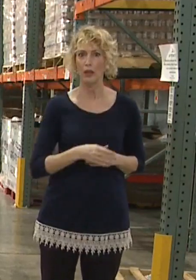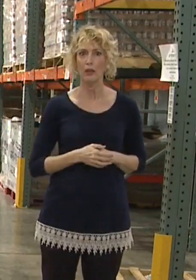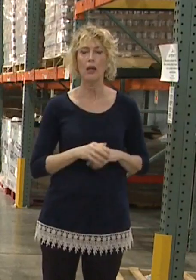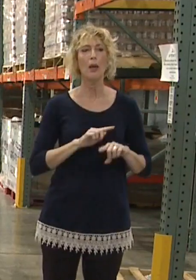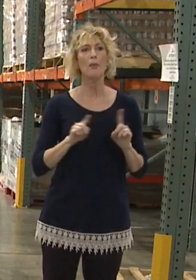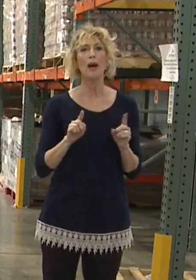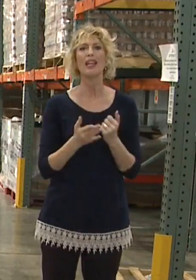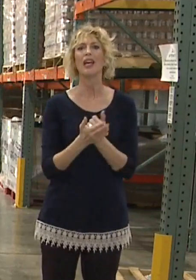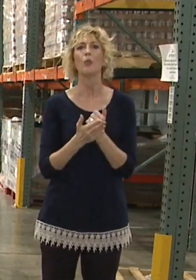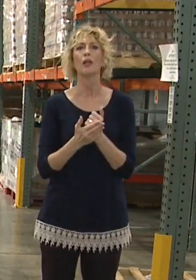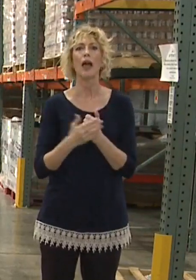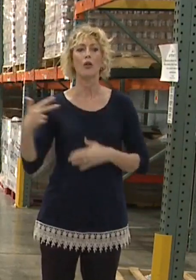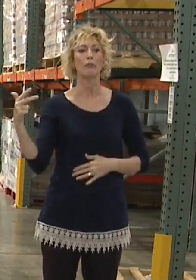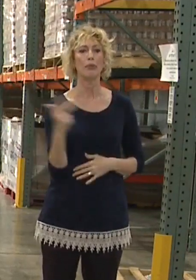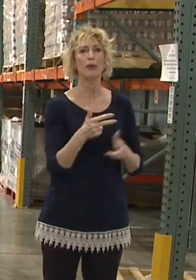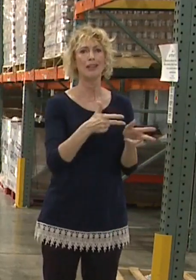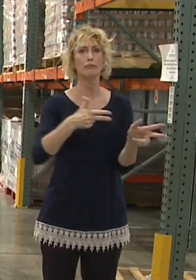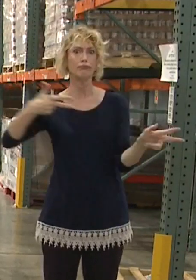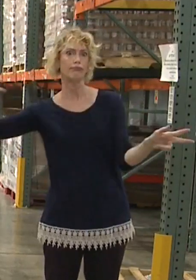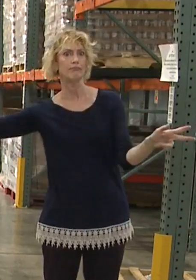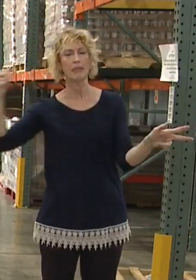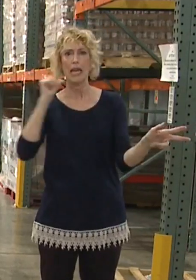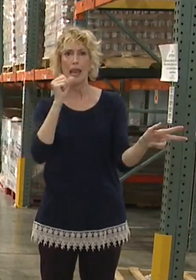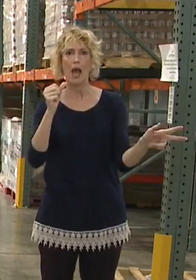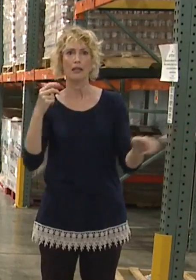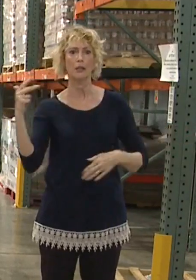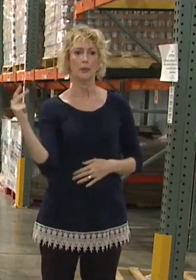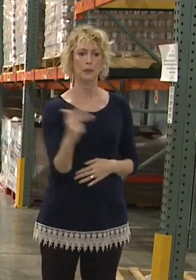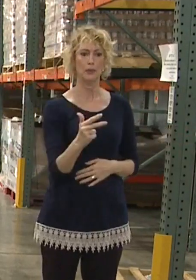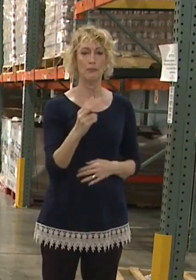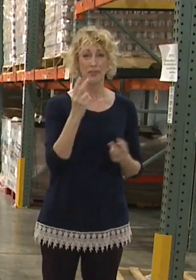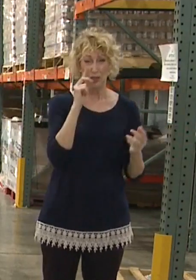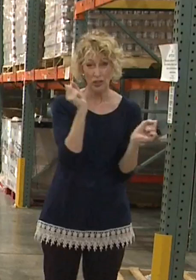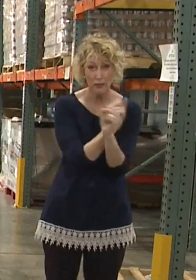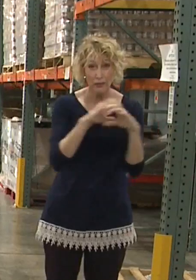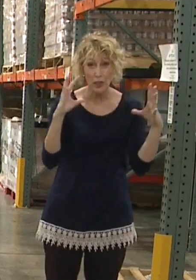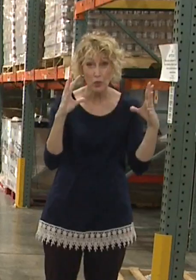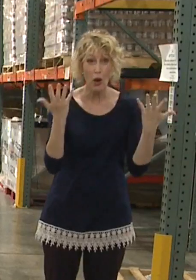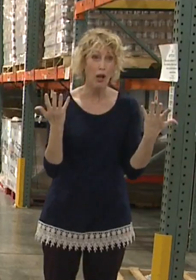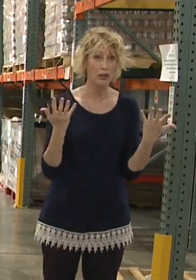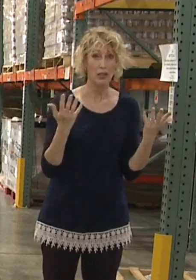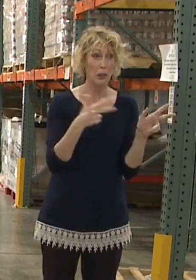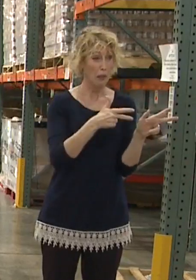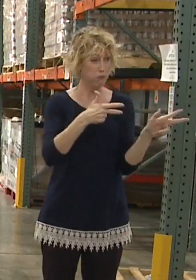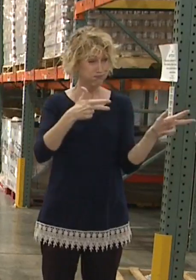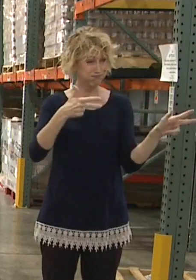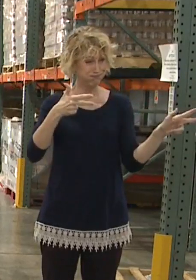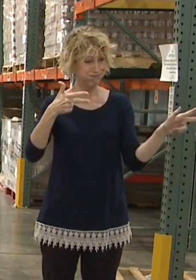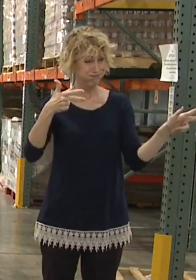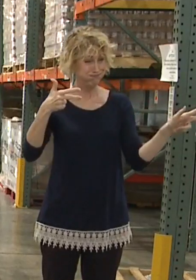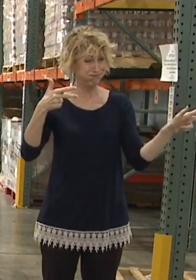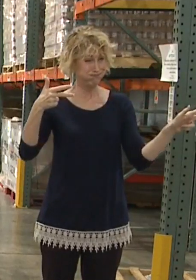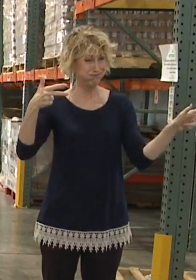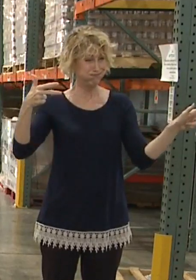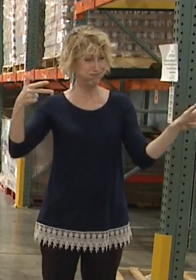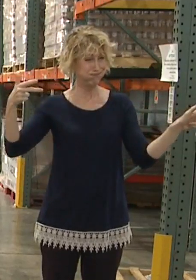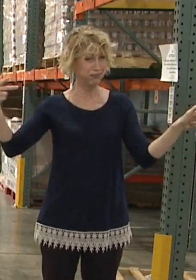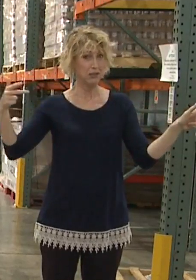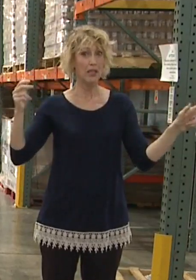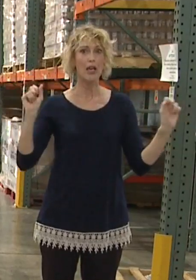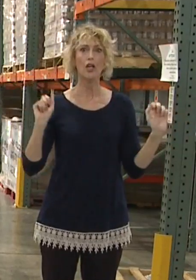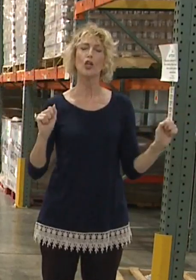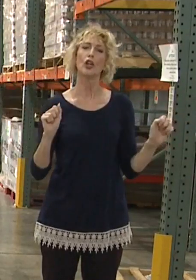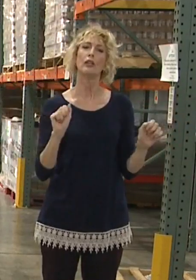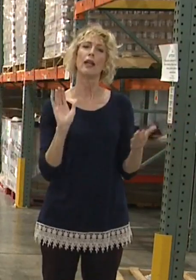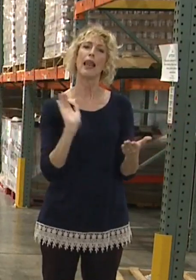it'll soften the line flow and keep the traffic flowing. Just to visualize what potentially could be miles of traffic.